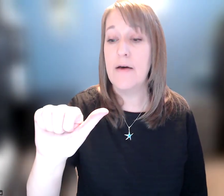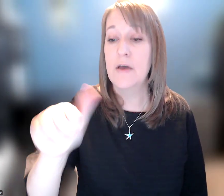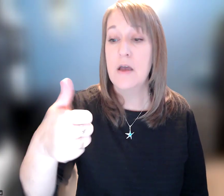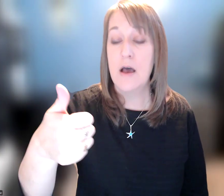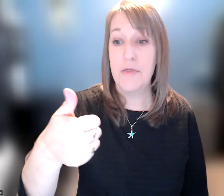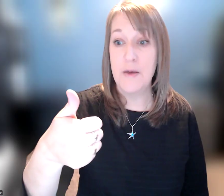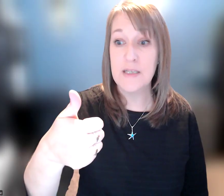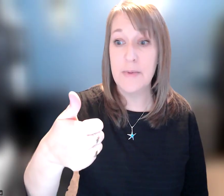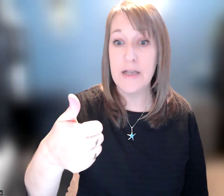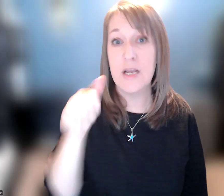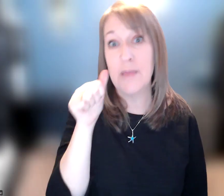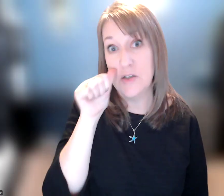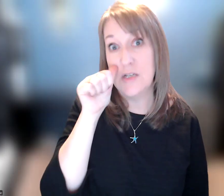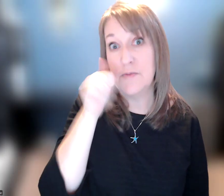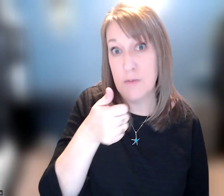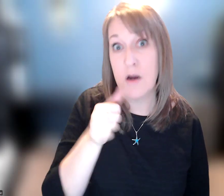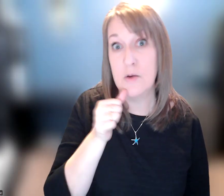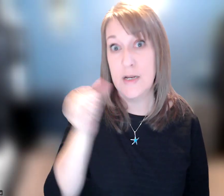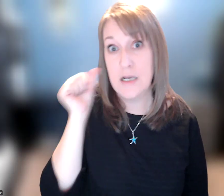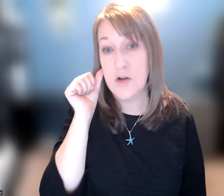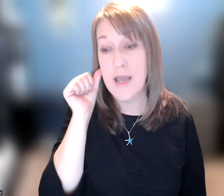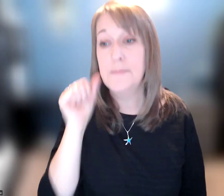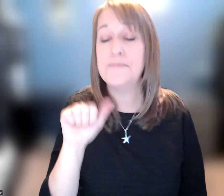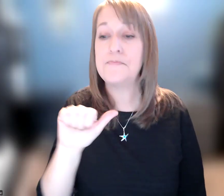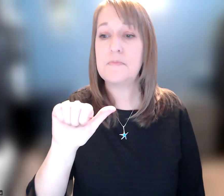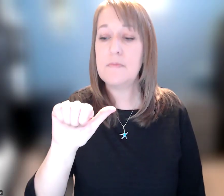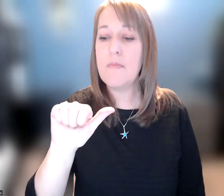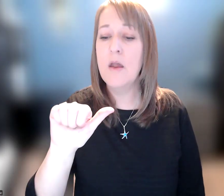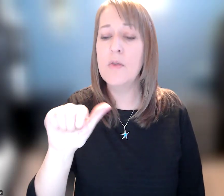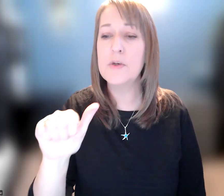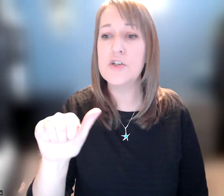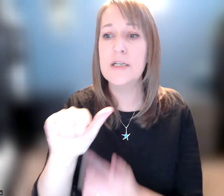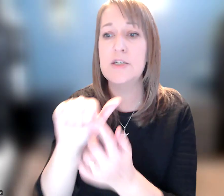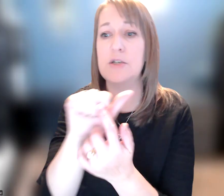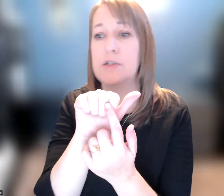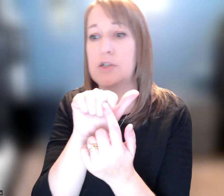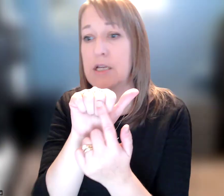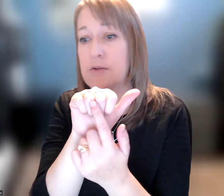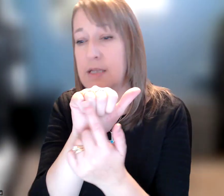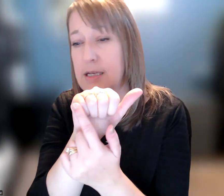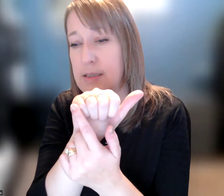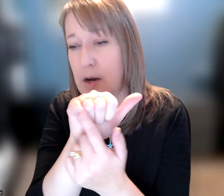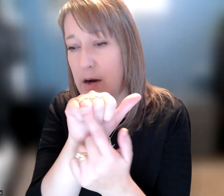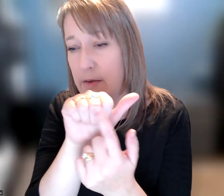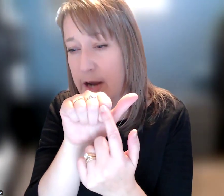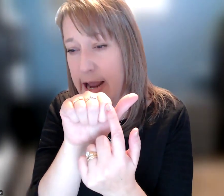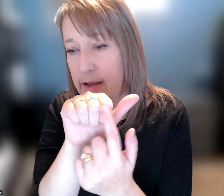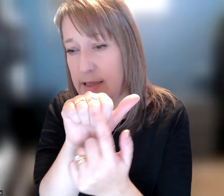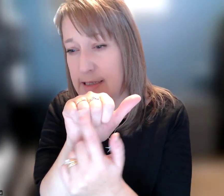have a thumbs up hand shape like you did for tomorrow and yesterday. Only what you're going to do is you're going to use this part of your hand, these